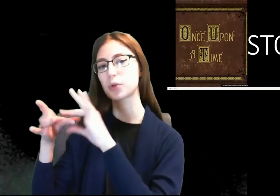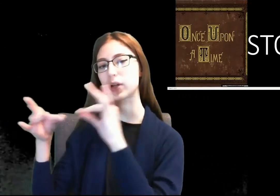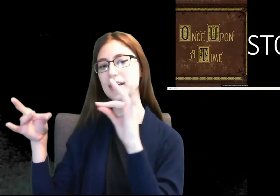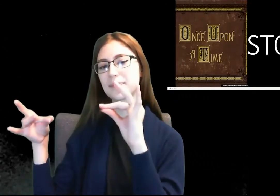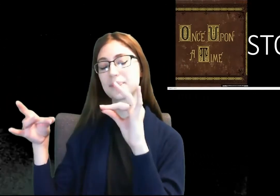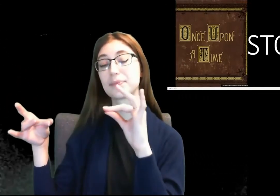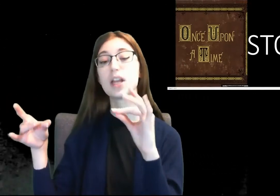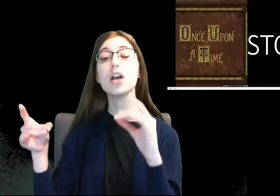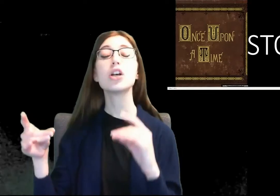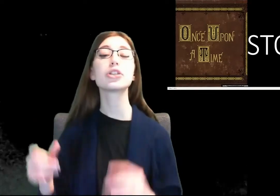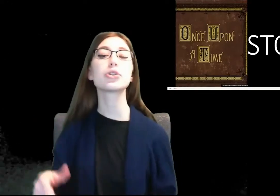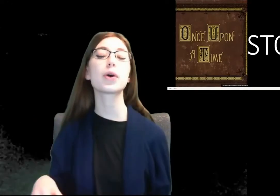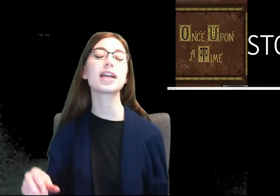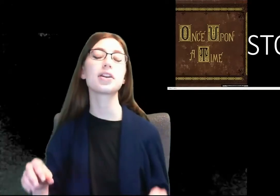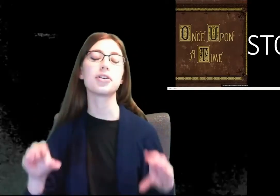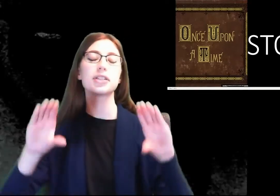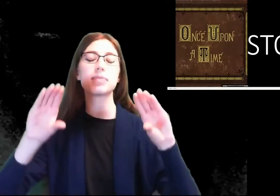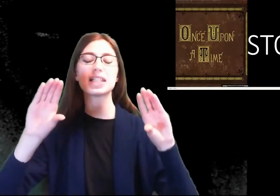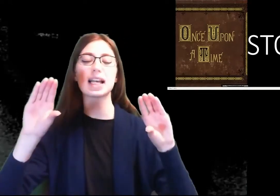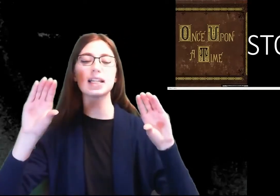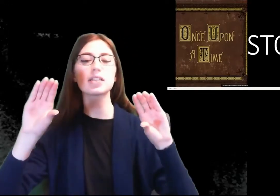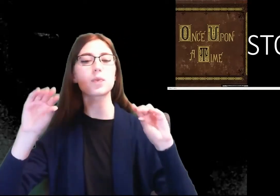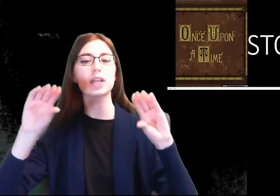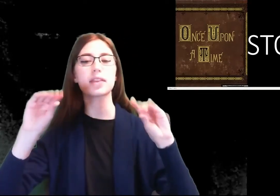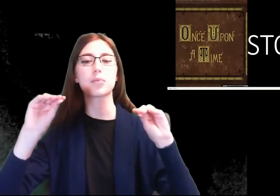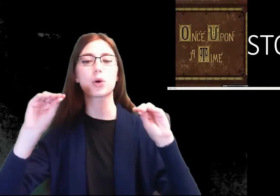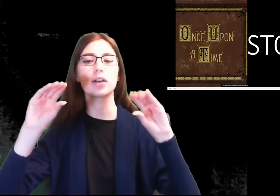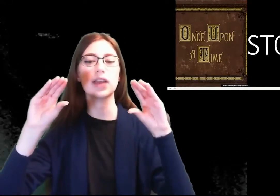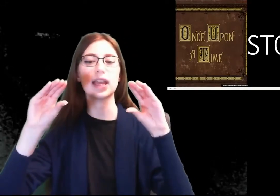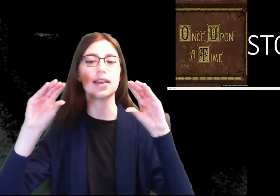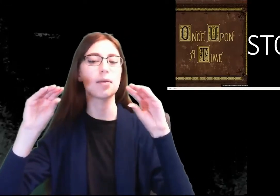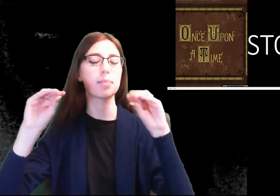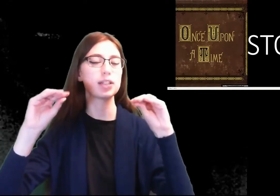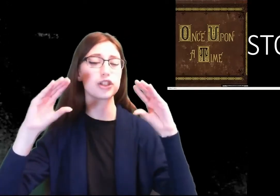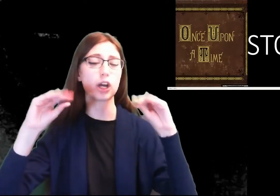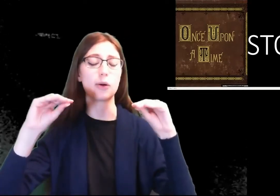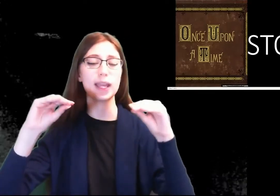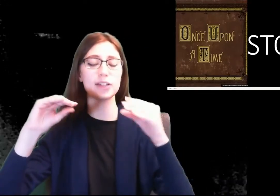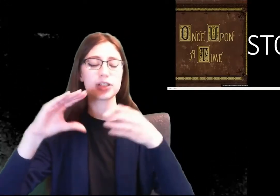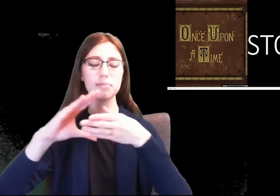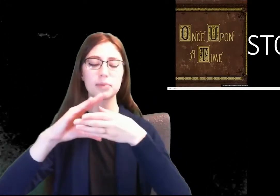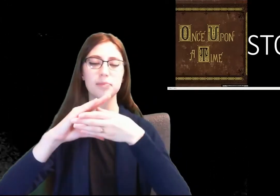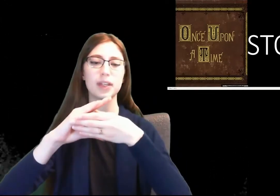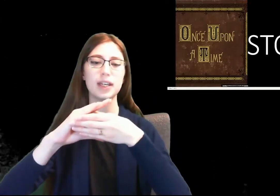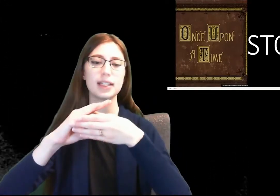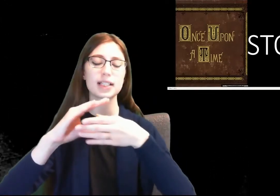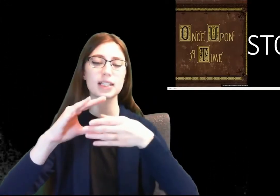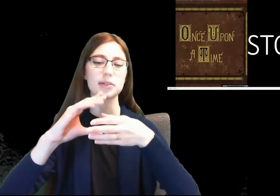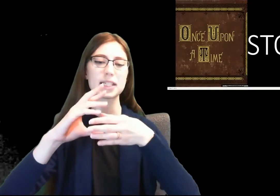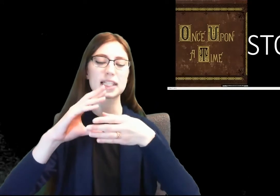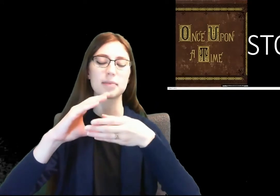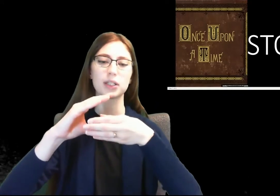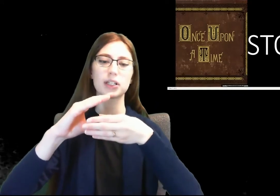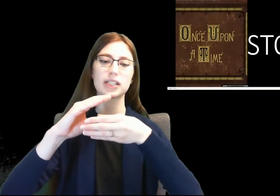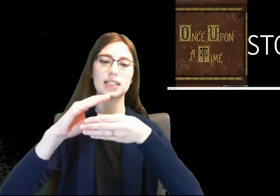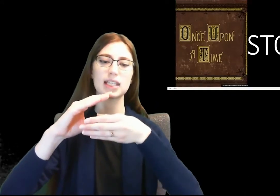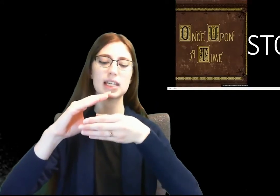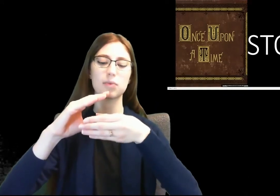Story. Story can also be signed with more of a pinched O hand shape. That's a little bit simpler to see what